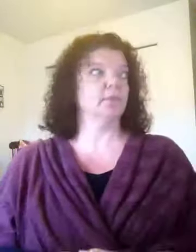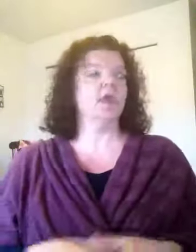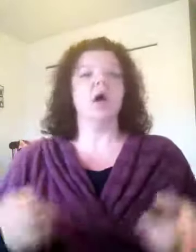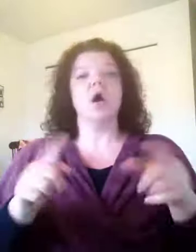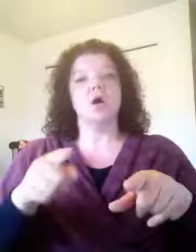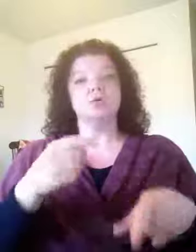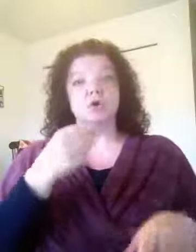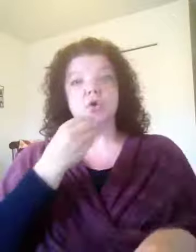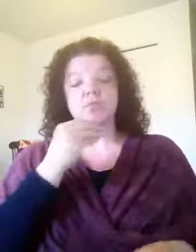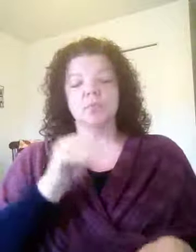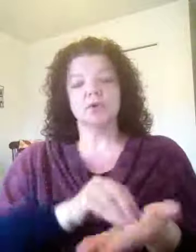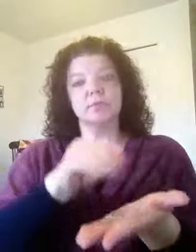list.